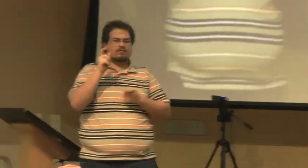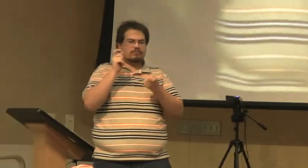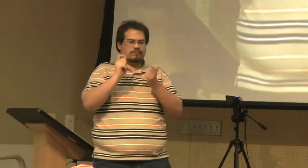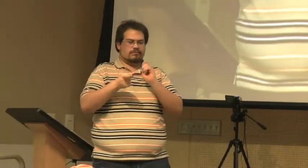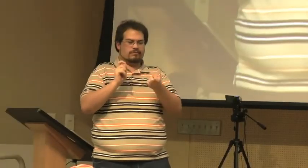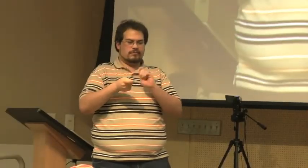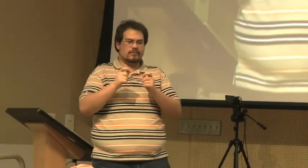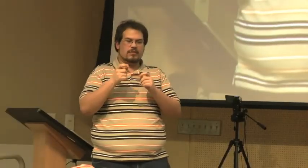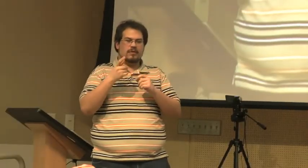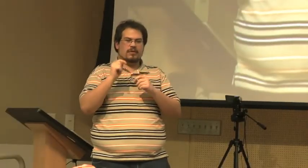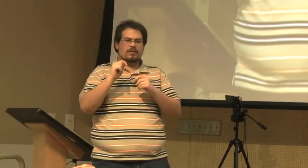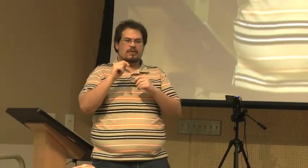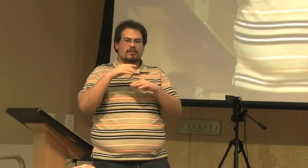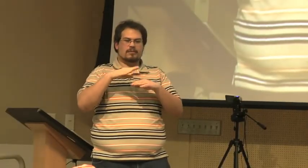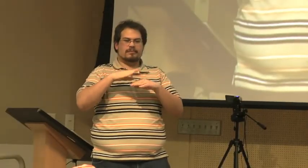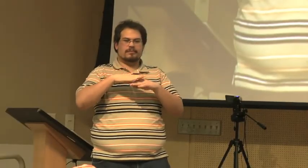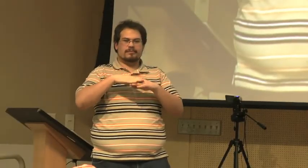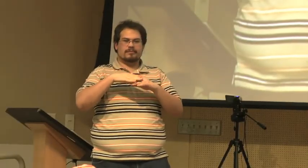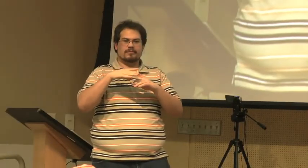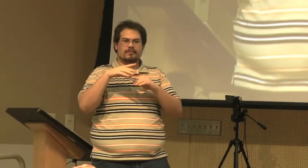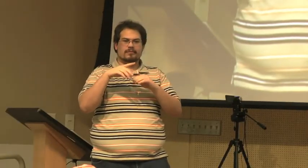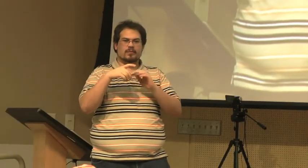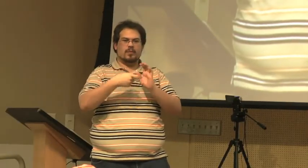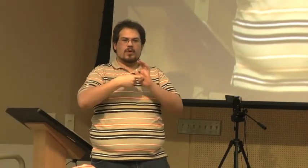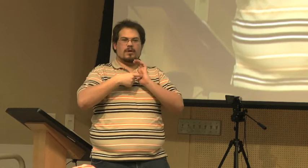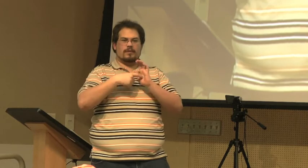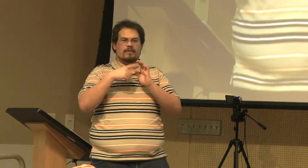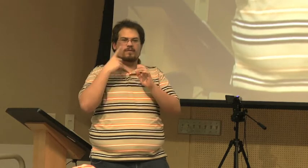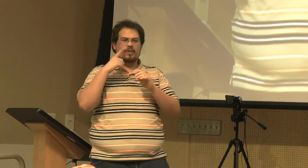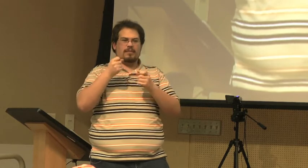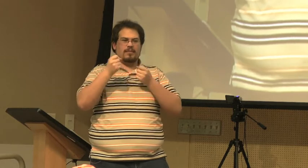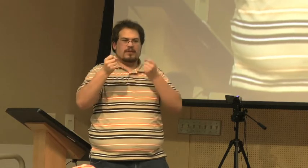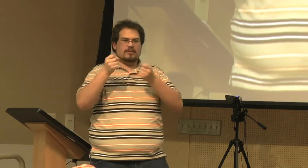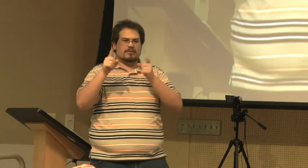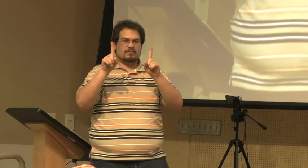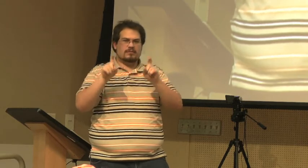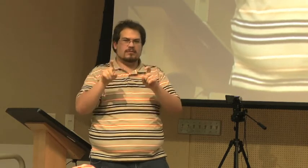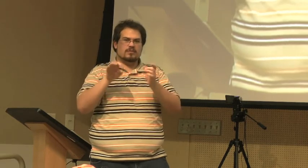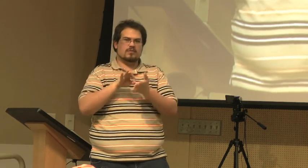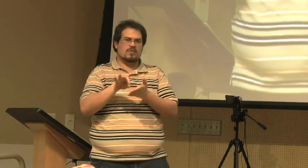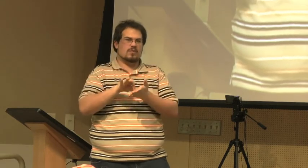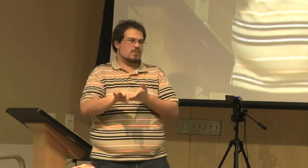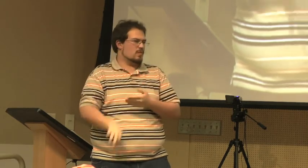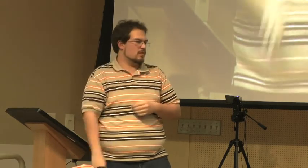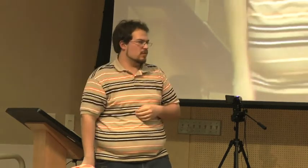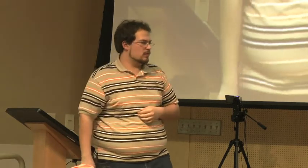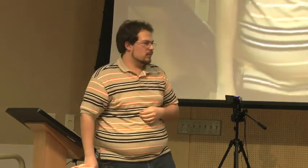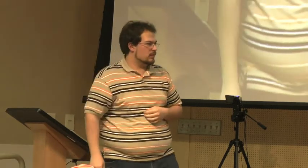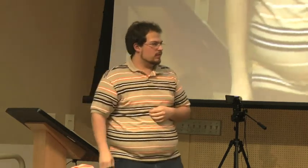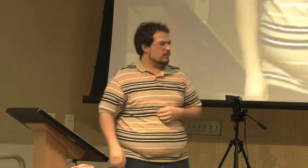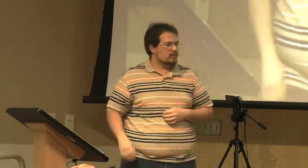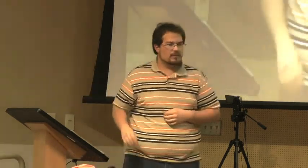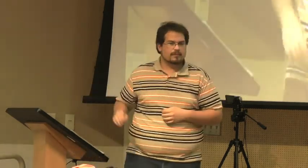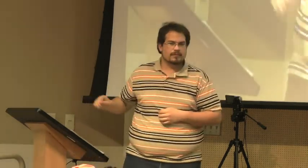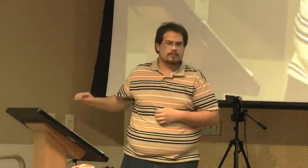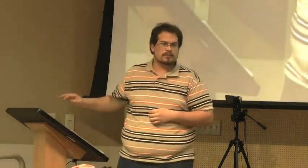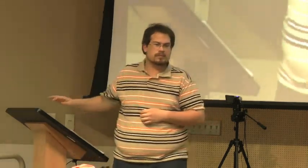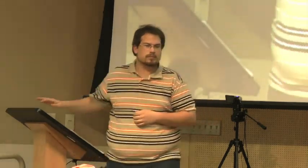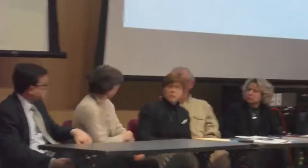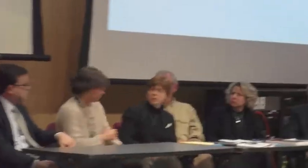The next question is how often does NTID change the minimal testing requirements based on the current NTID?